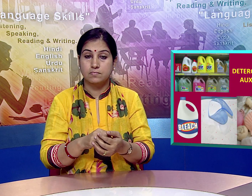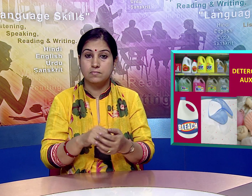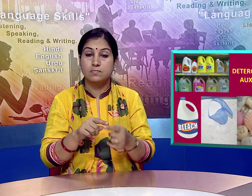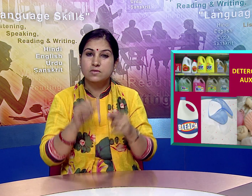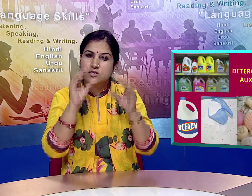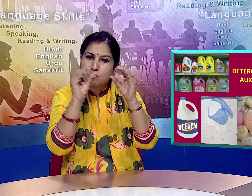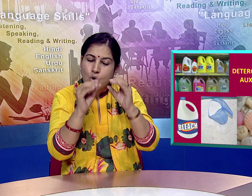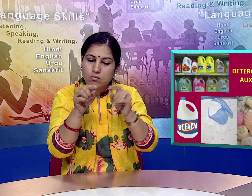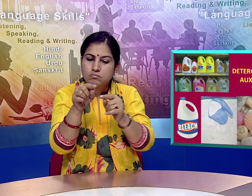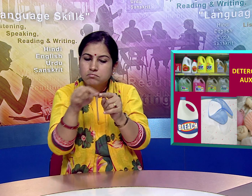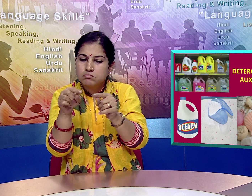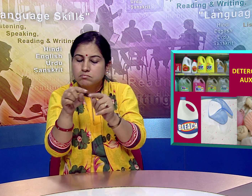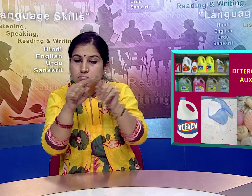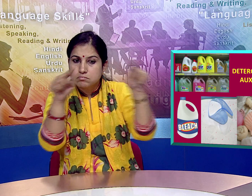on a small portion,